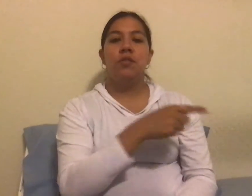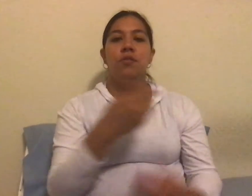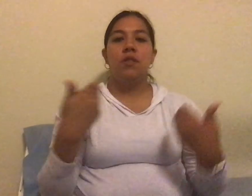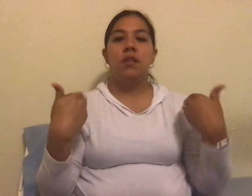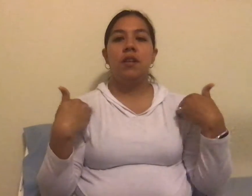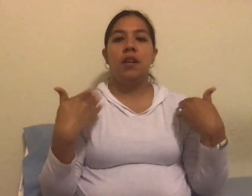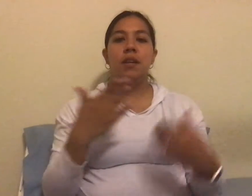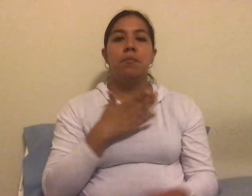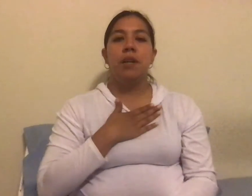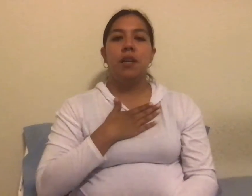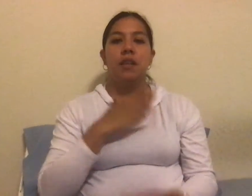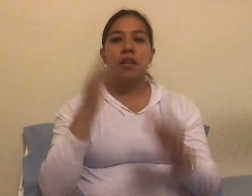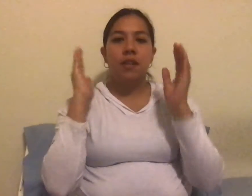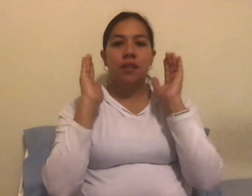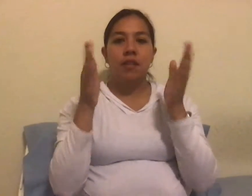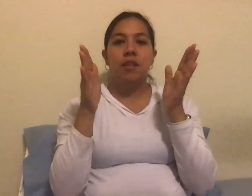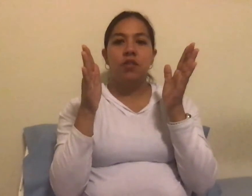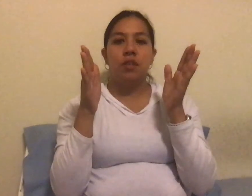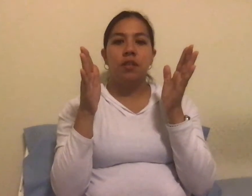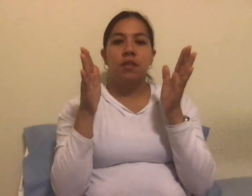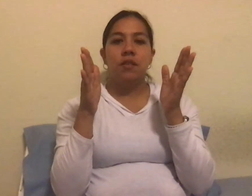You got my attention.